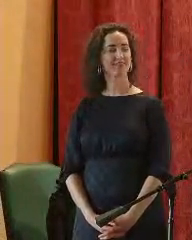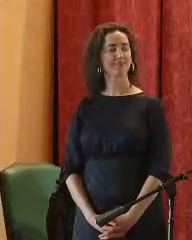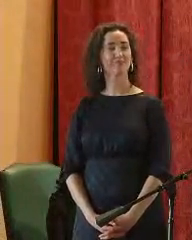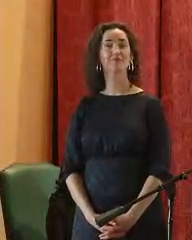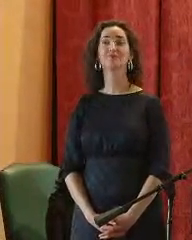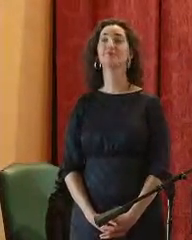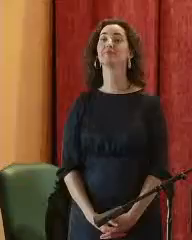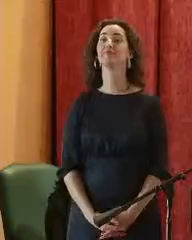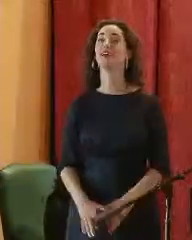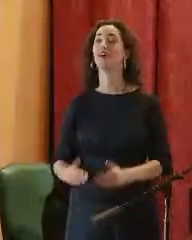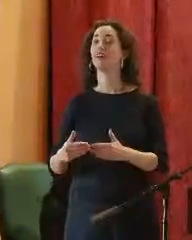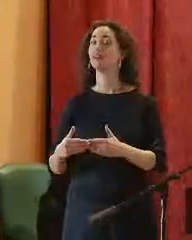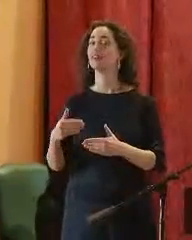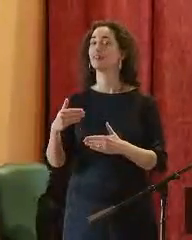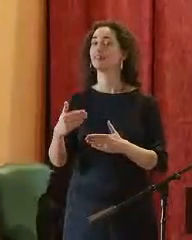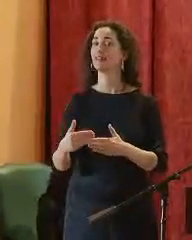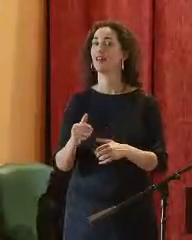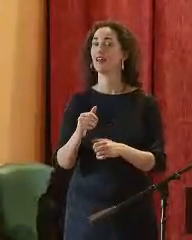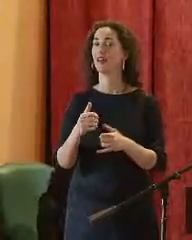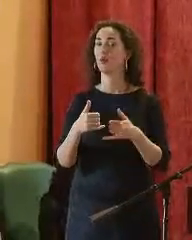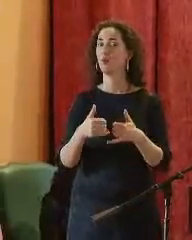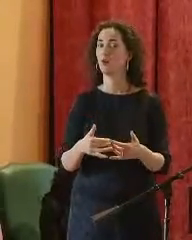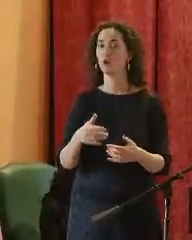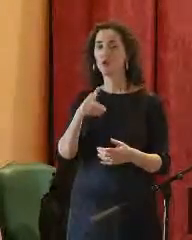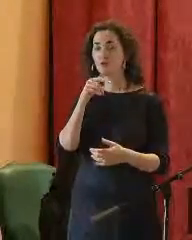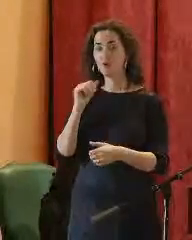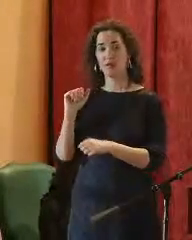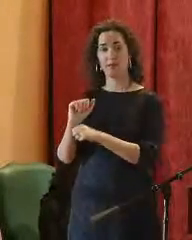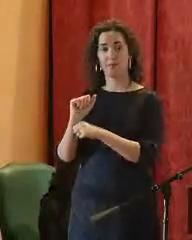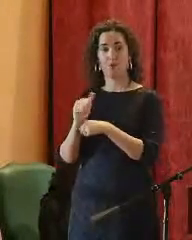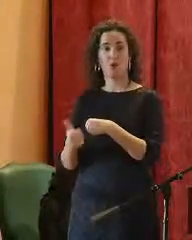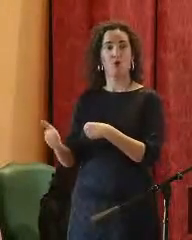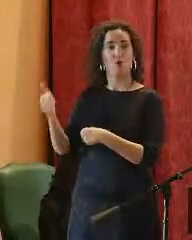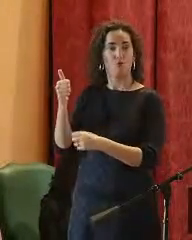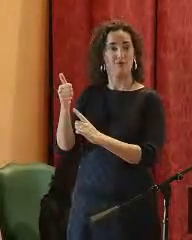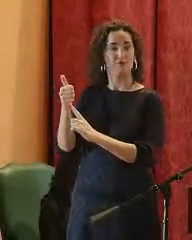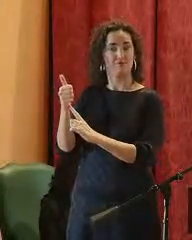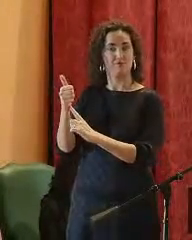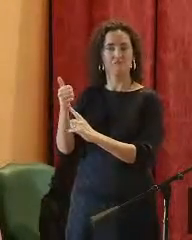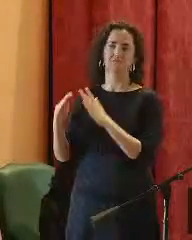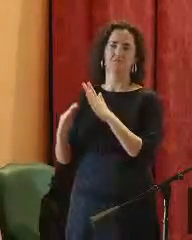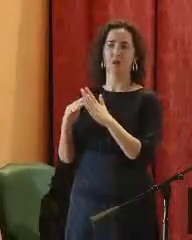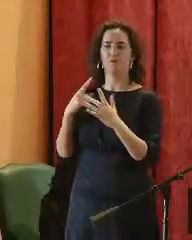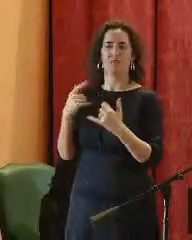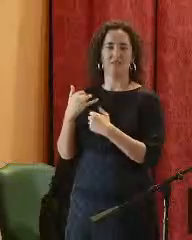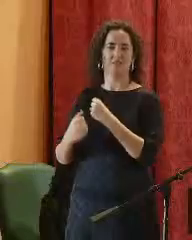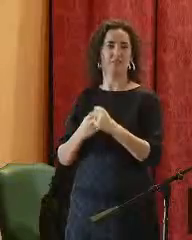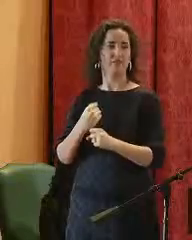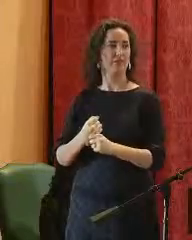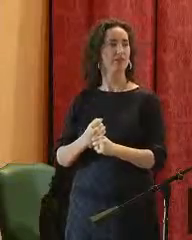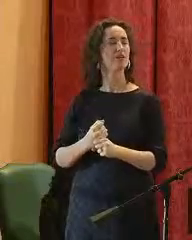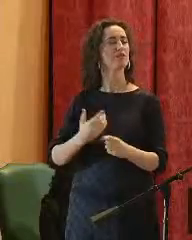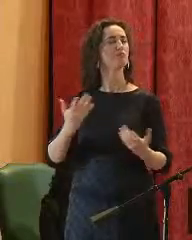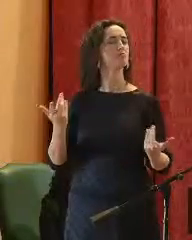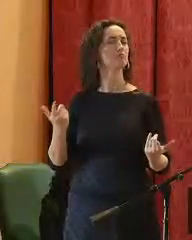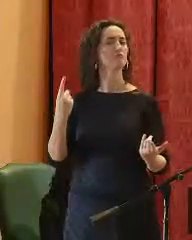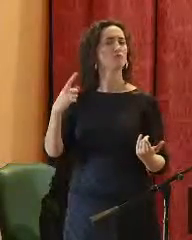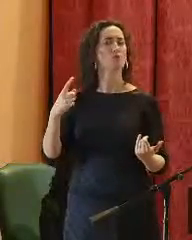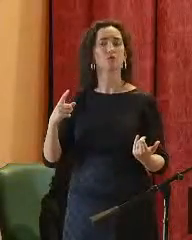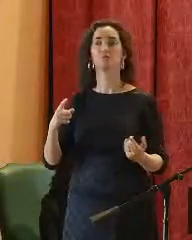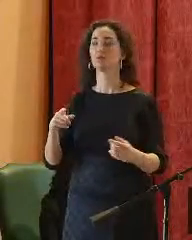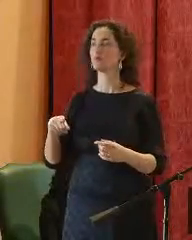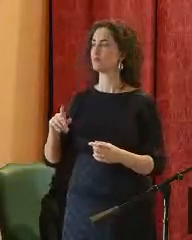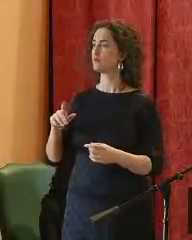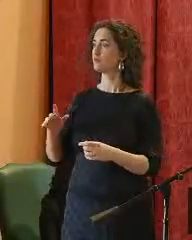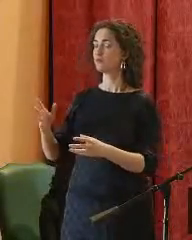Our next award is the Employer of the Year Award. This award is given in recognition of outstanding